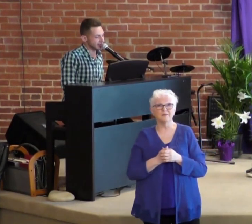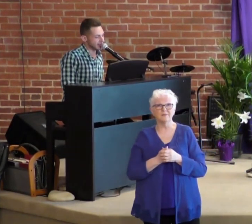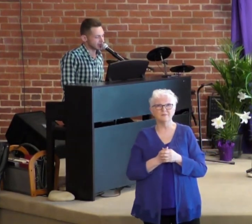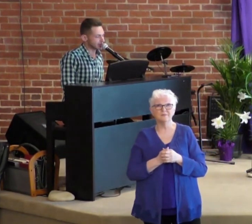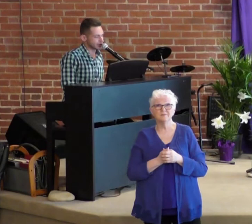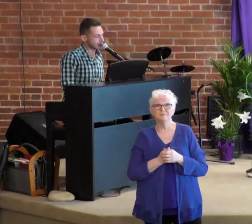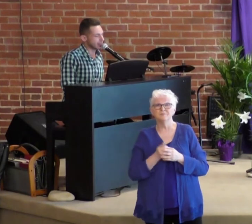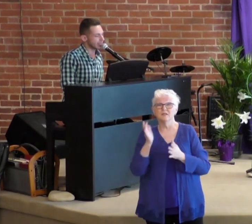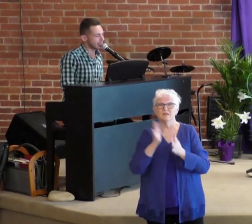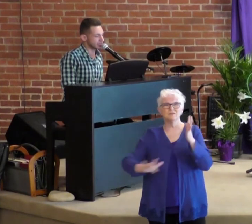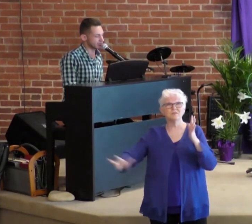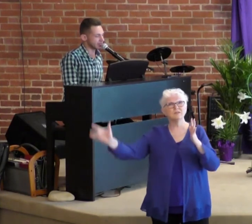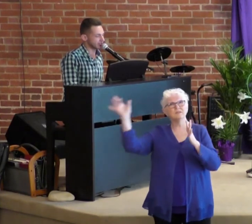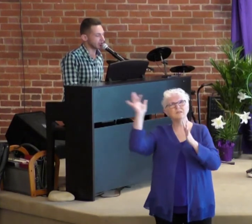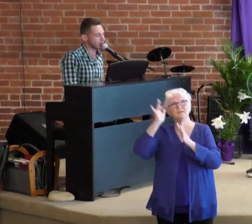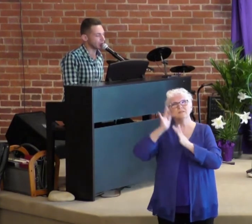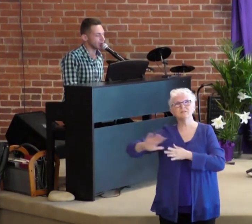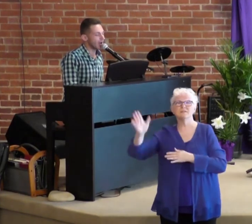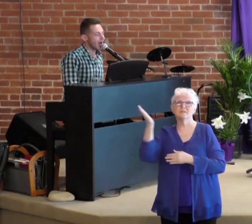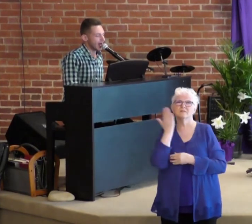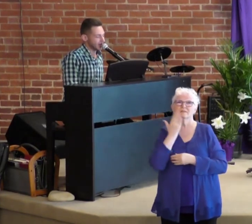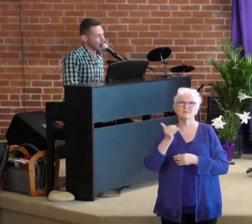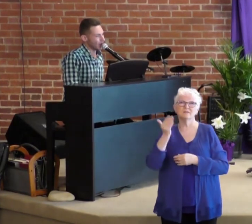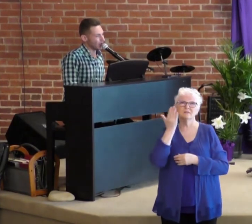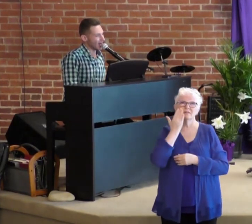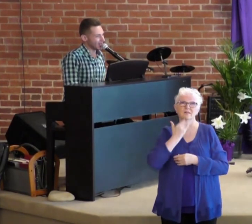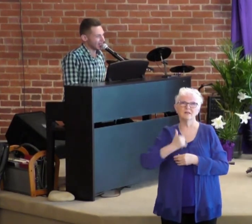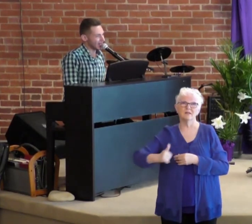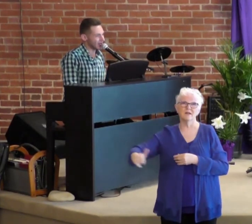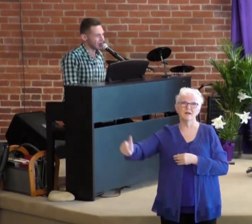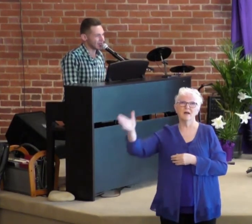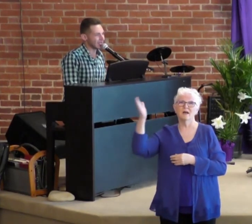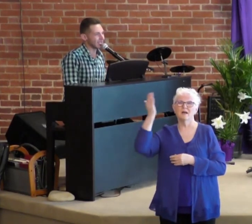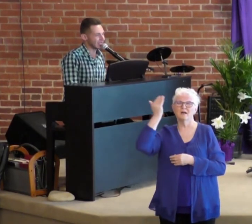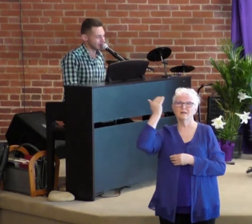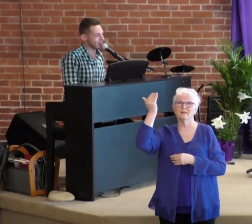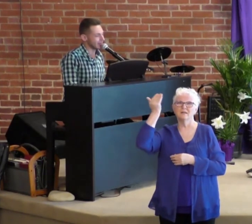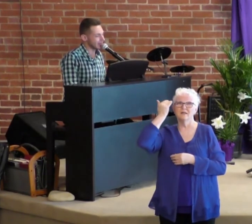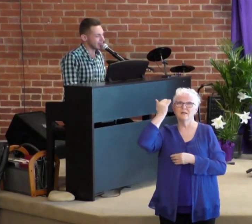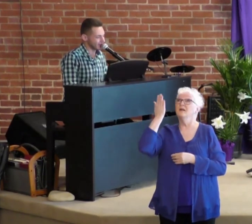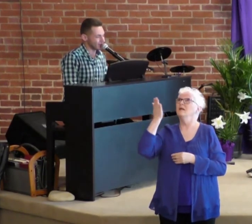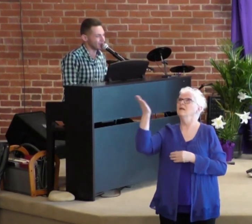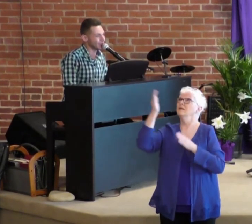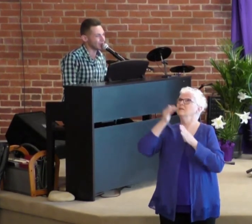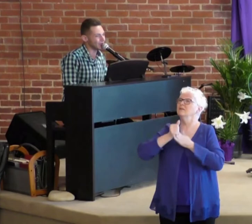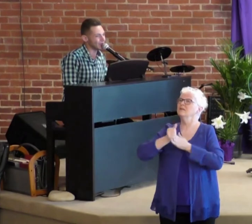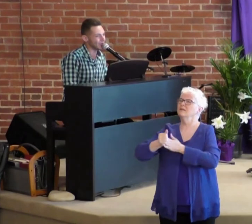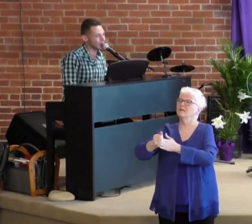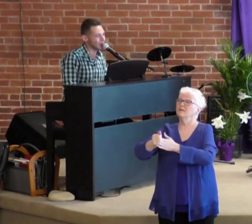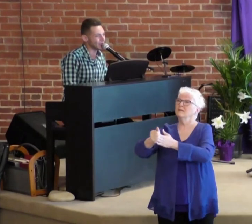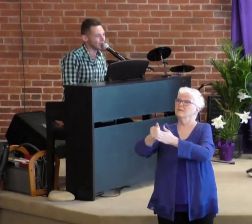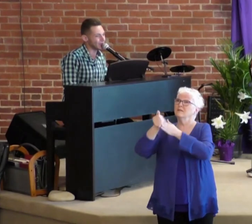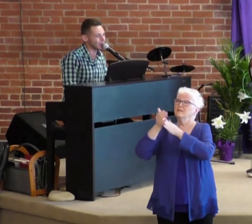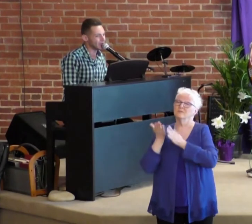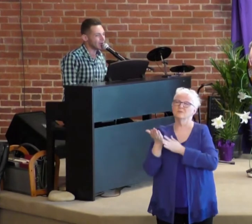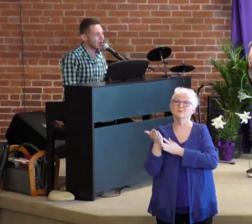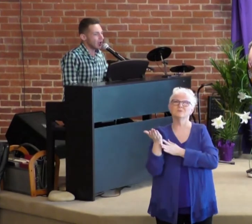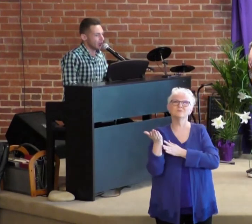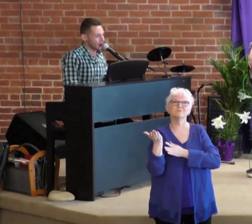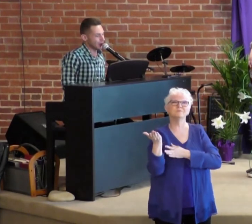that Jesus leads me to, I know that He'll lead me through.